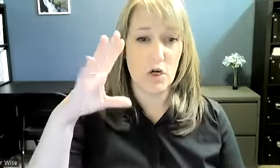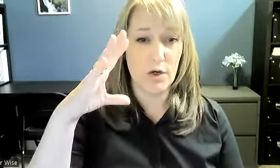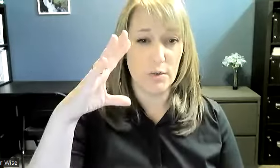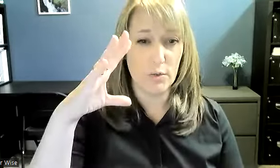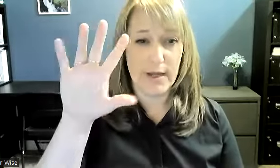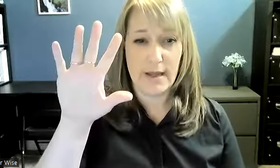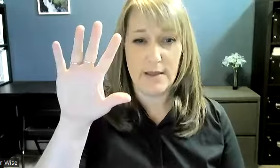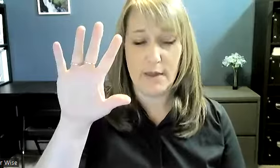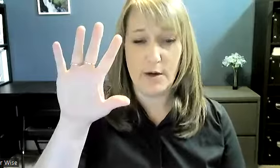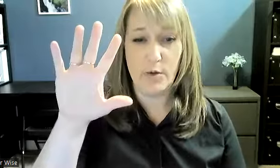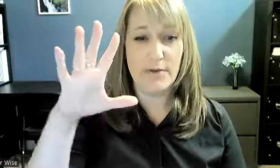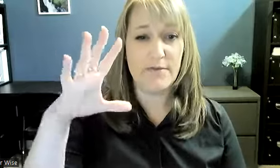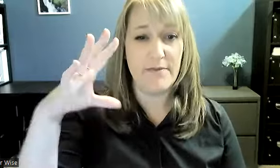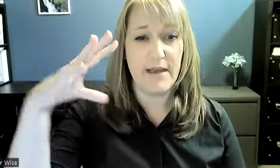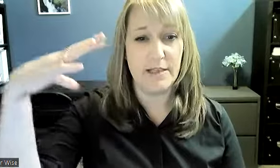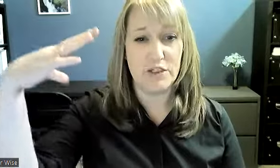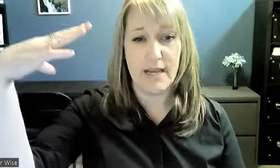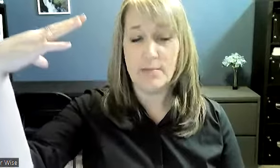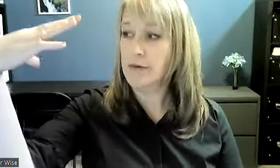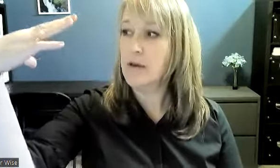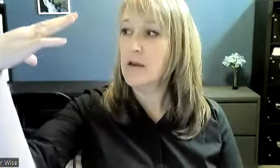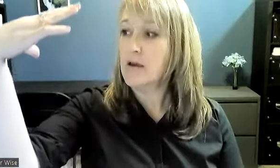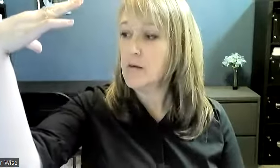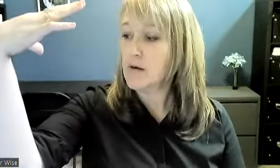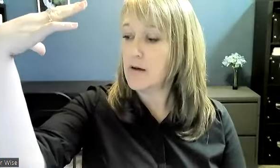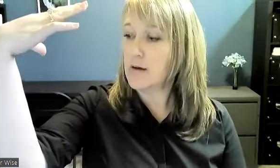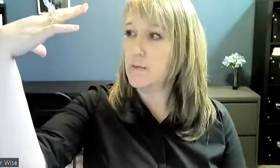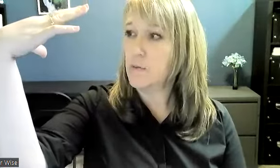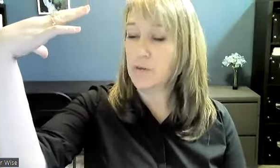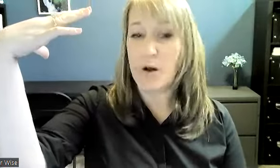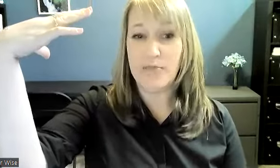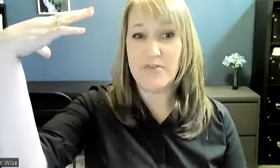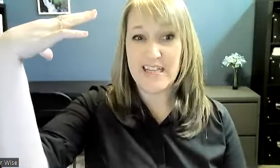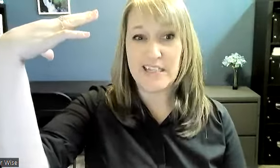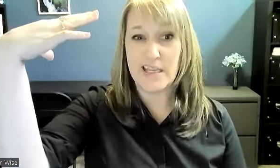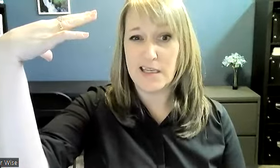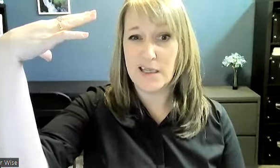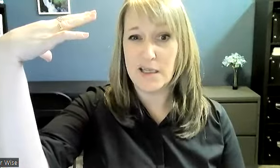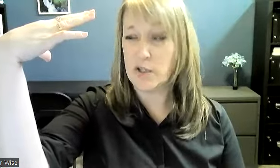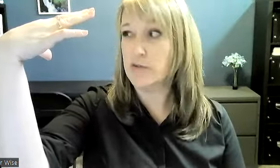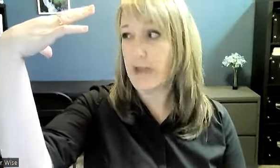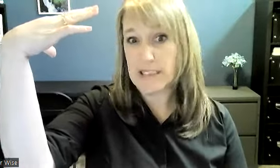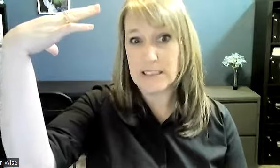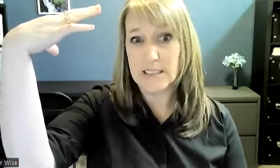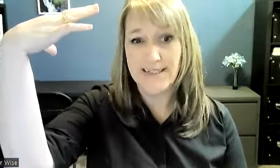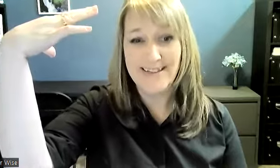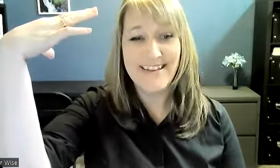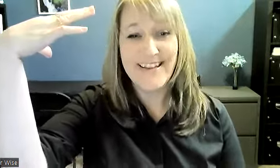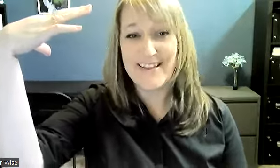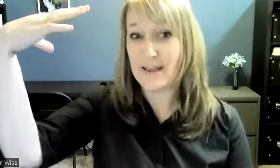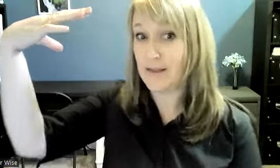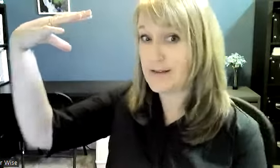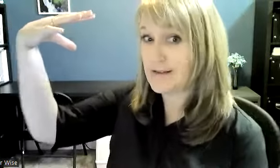start with an open 5 hand shape with your palm facing your face like this.